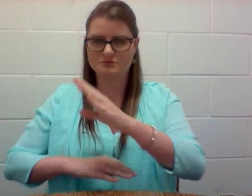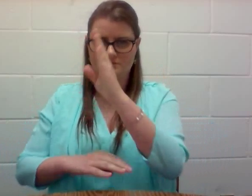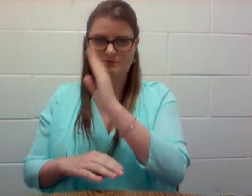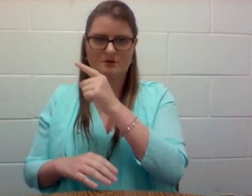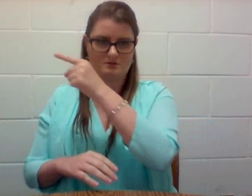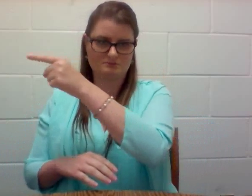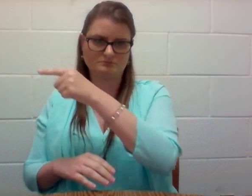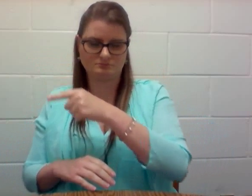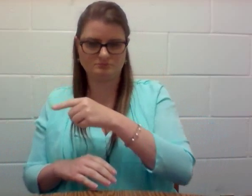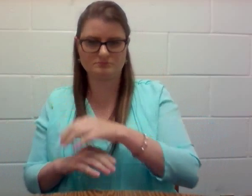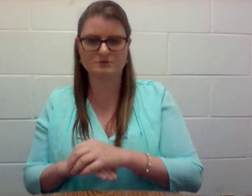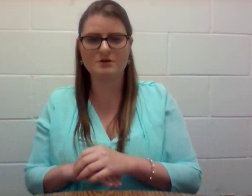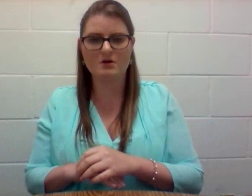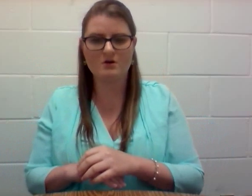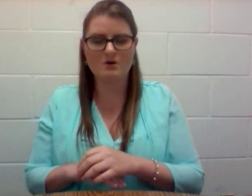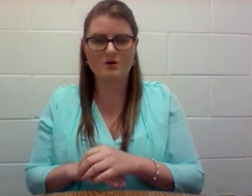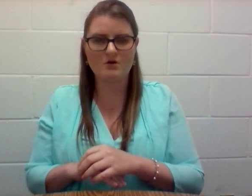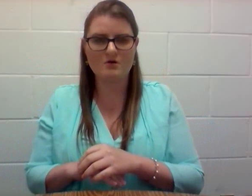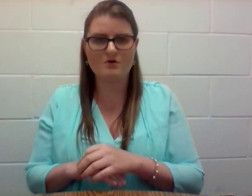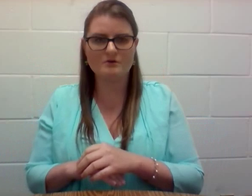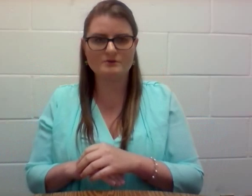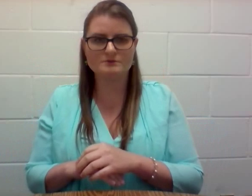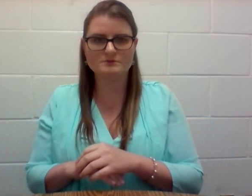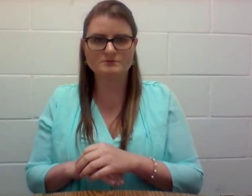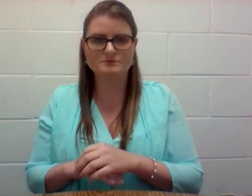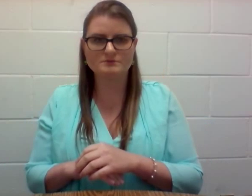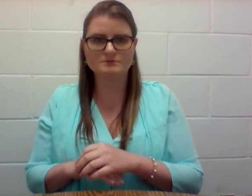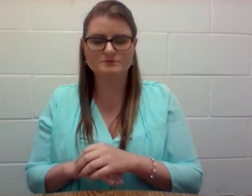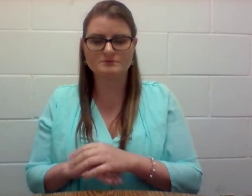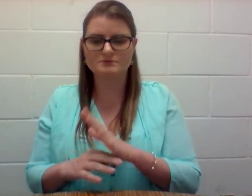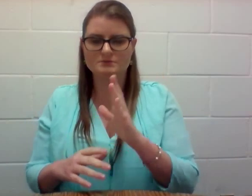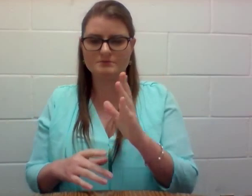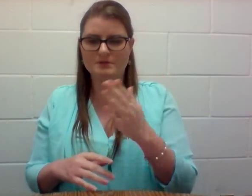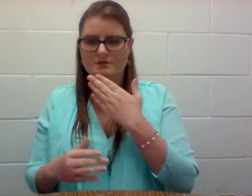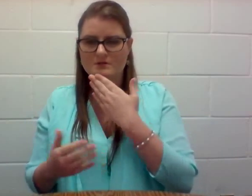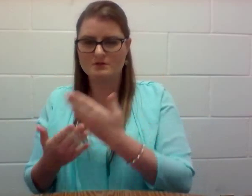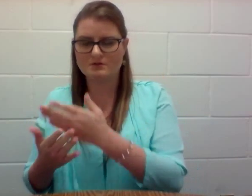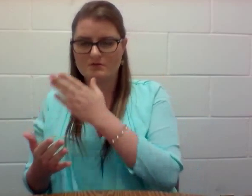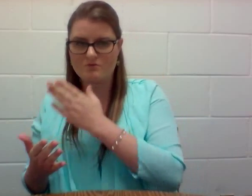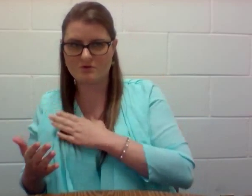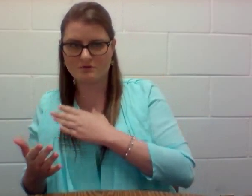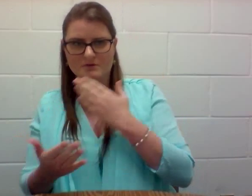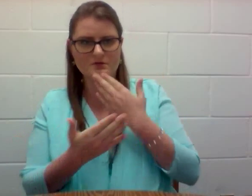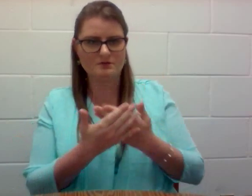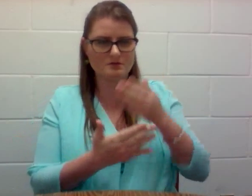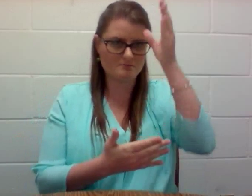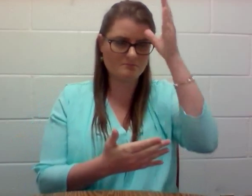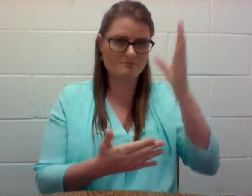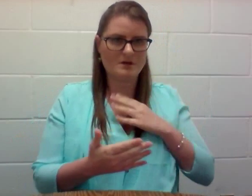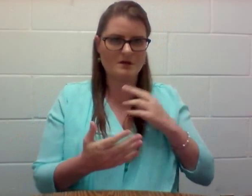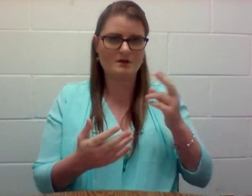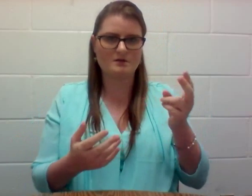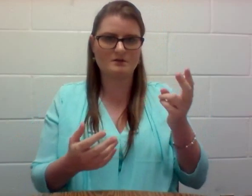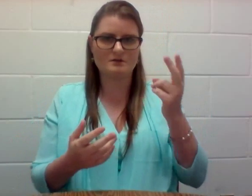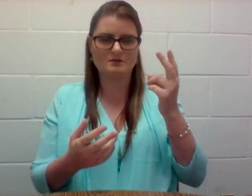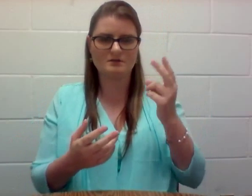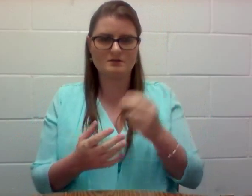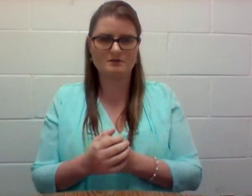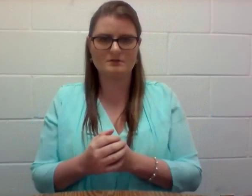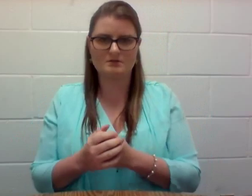pray, my final authority in these matters. And I've come up with a general